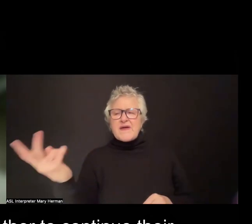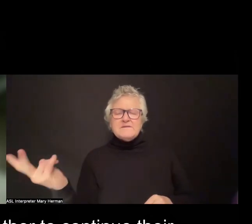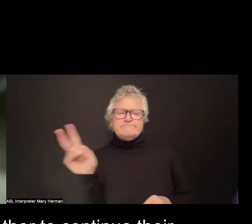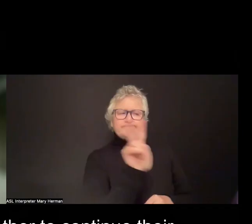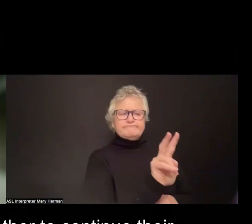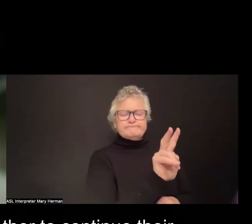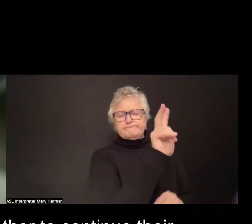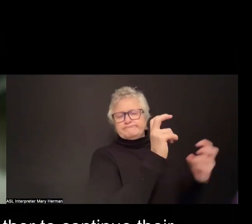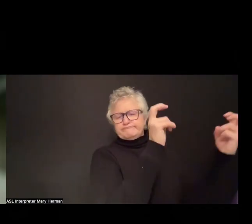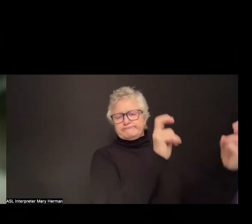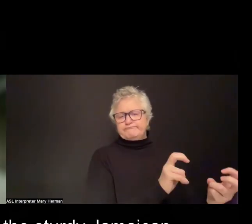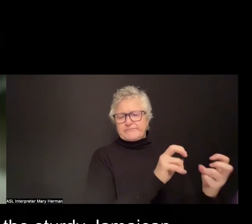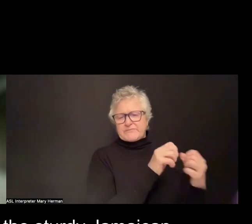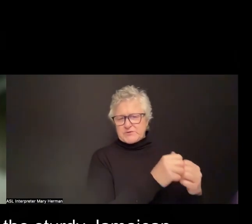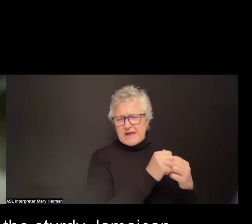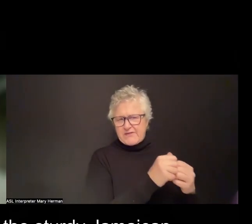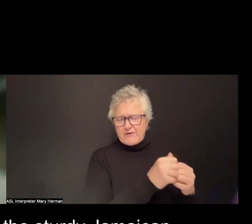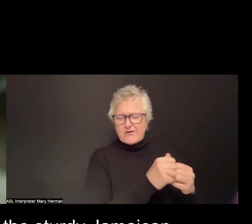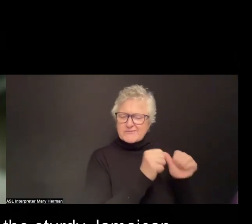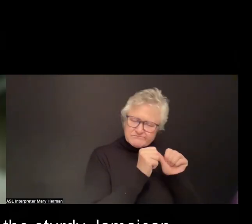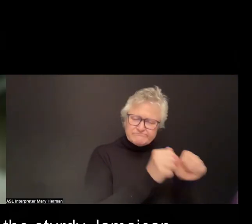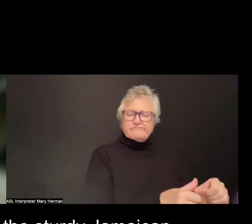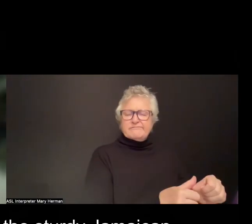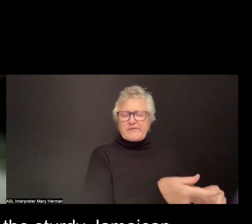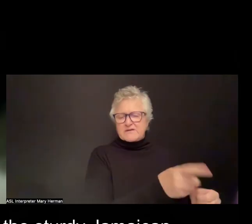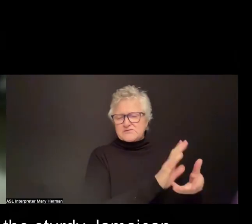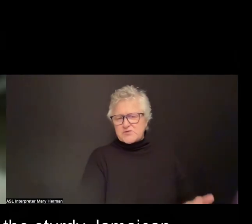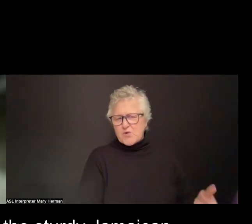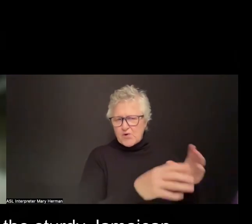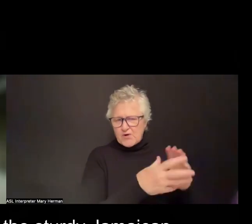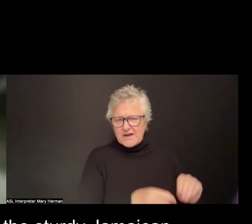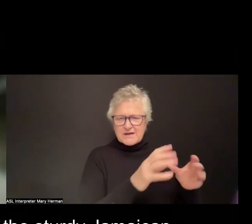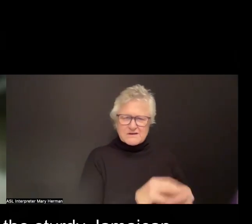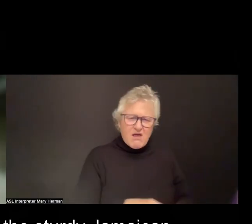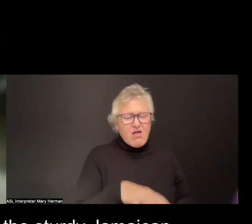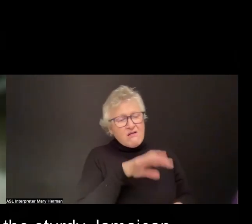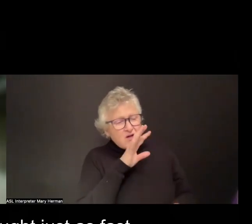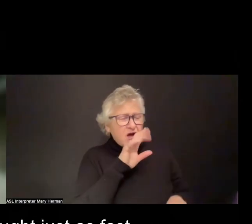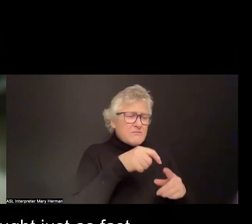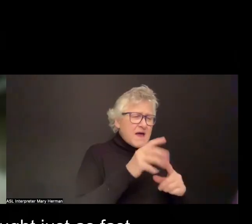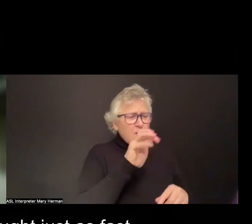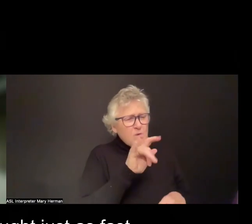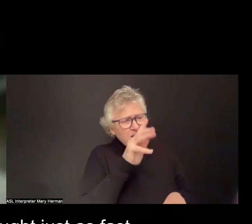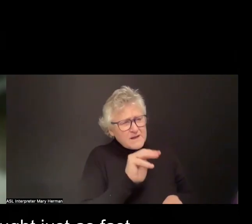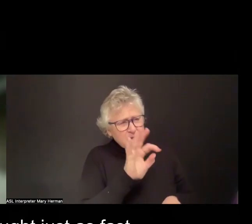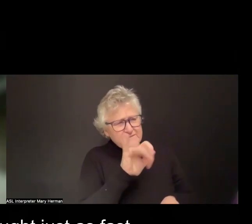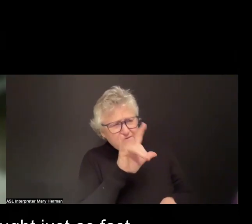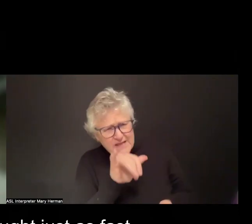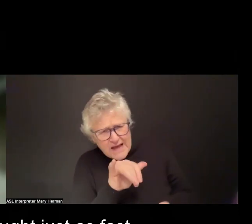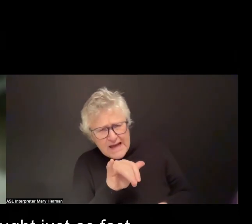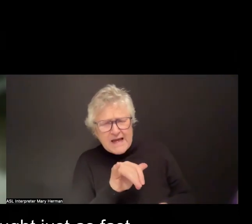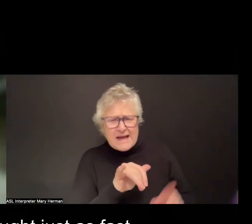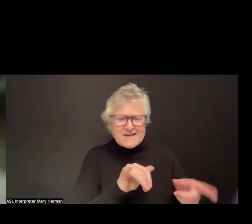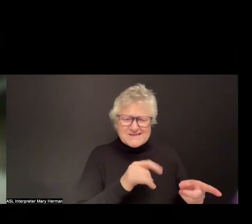stories. That William Fly, turned pirate, said the sturdy Jamaican with evident admiration, out on his own account and caught just as fast,